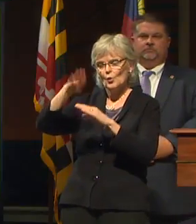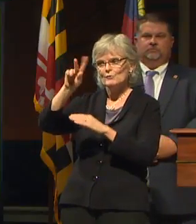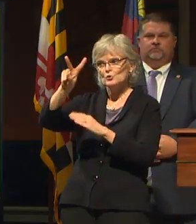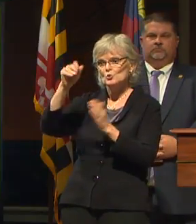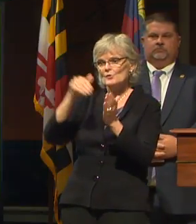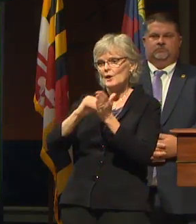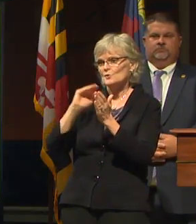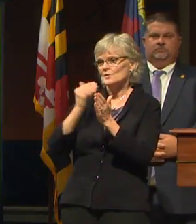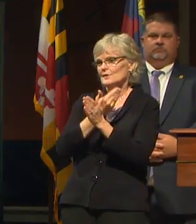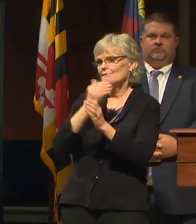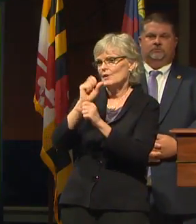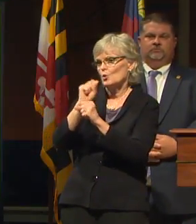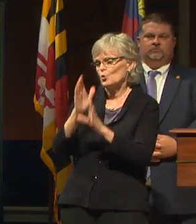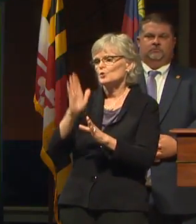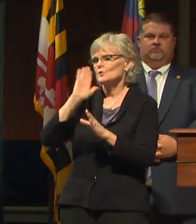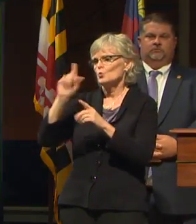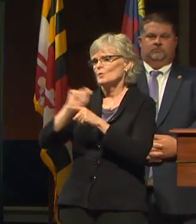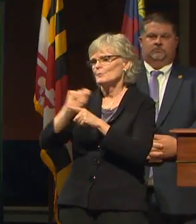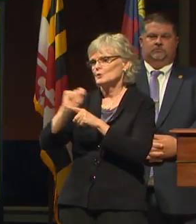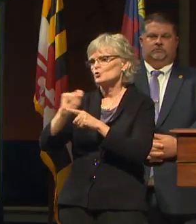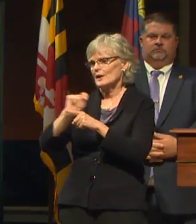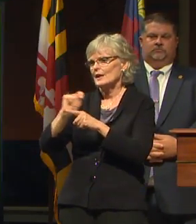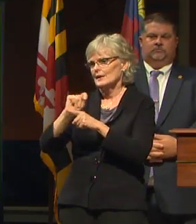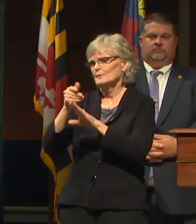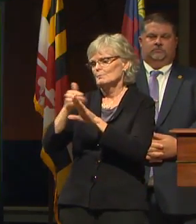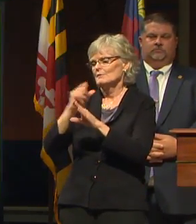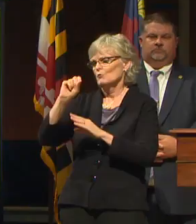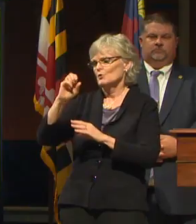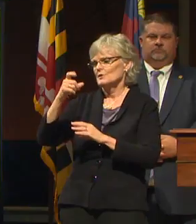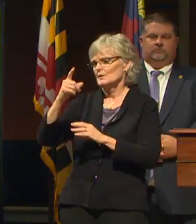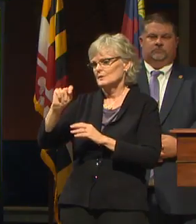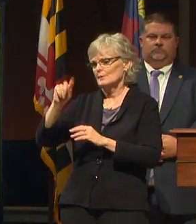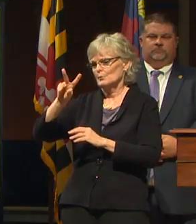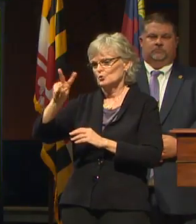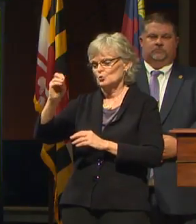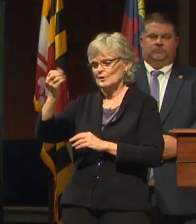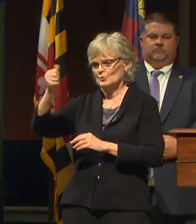of our workers, will be trained in this by September of 2019.